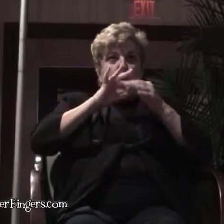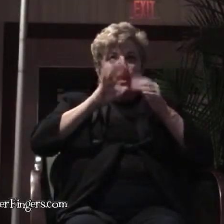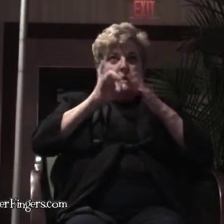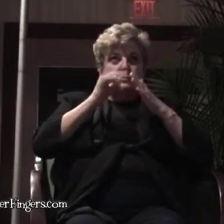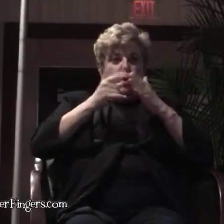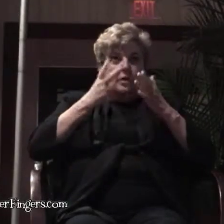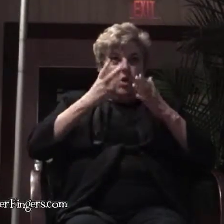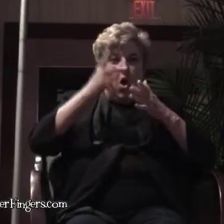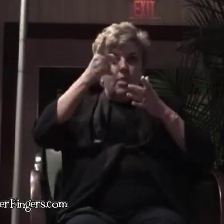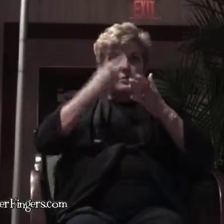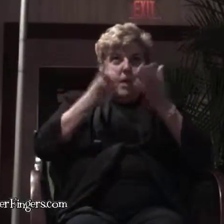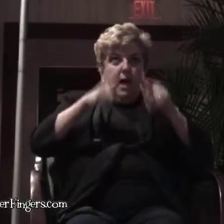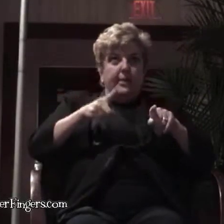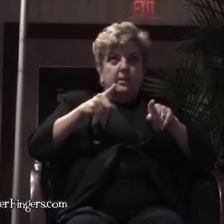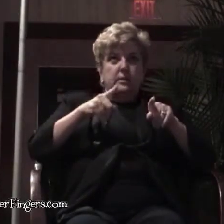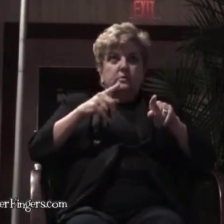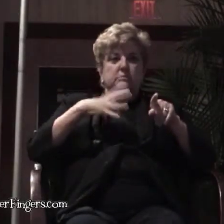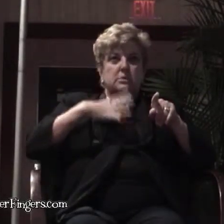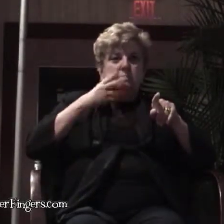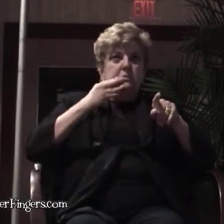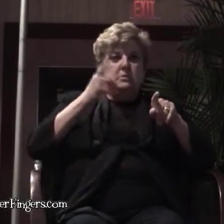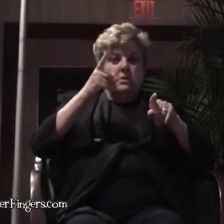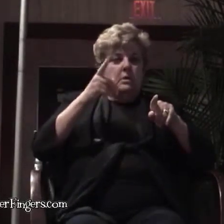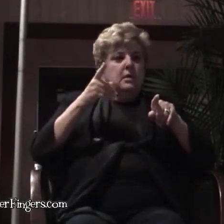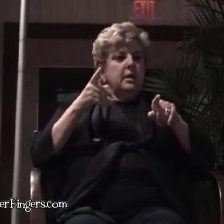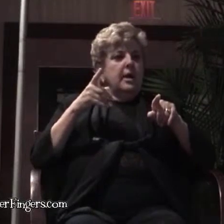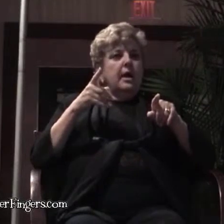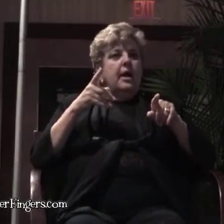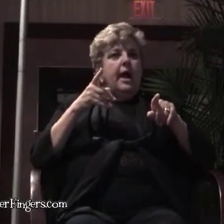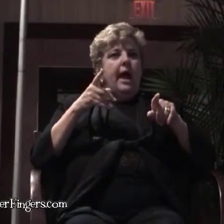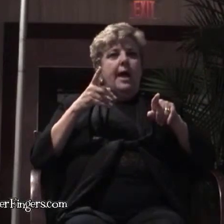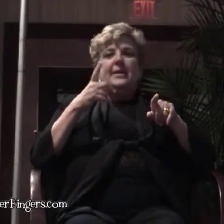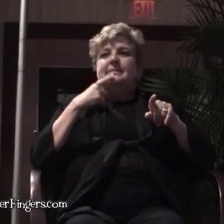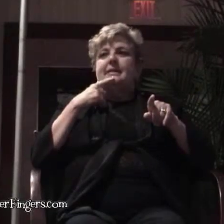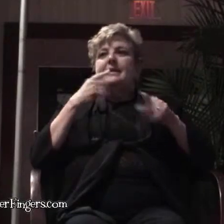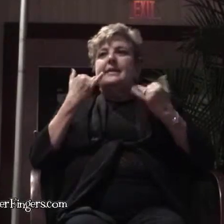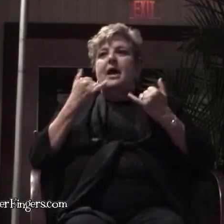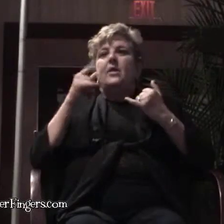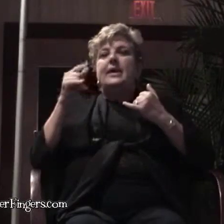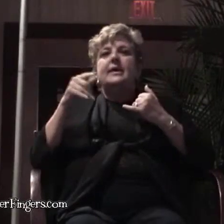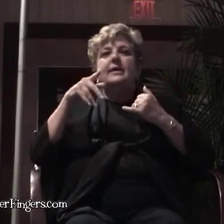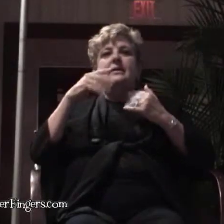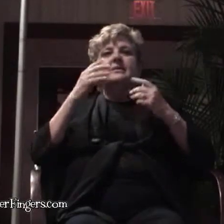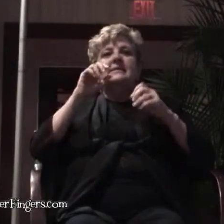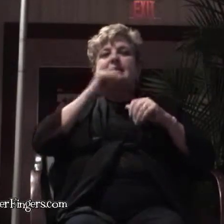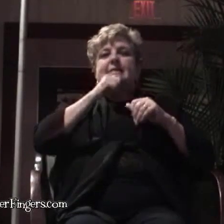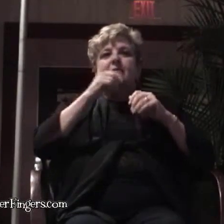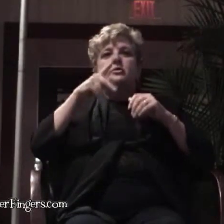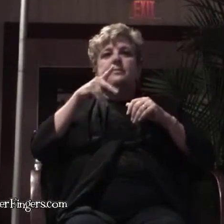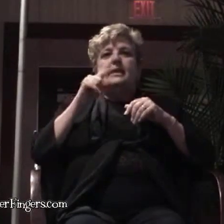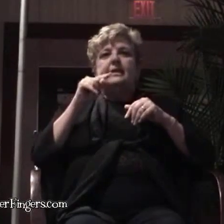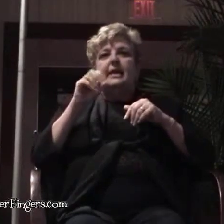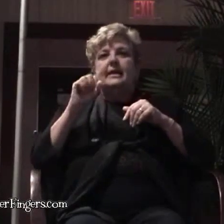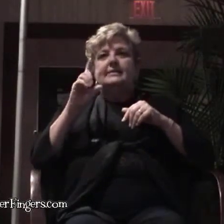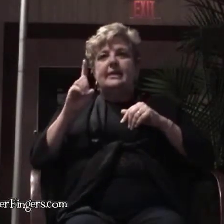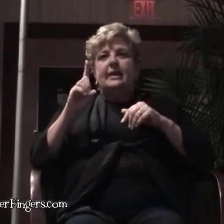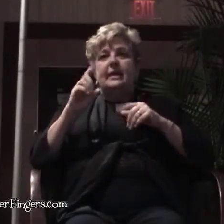And it was. You know, and they talked about he suffers from PTSD, he sleeps with guns, he's violent, but he's married, got married